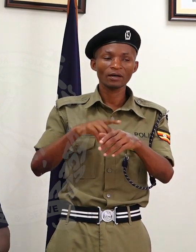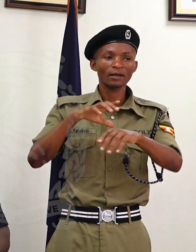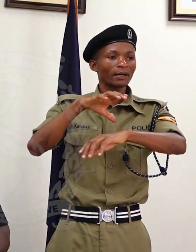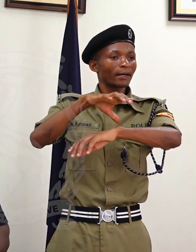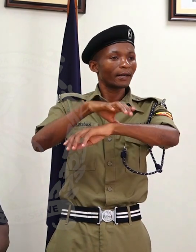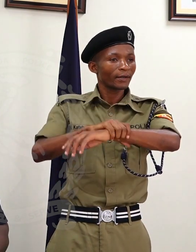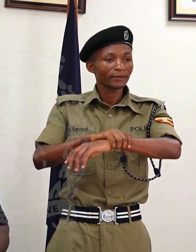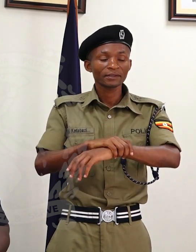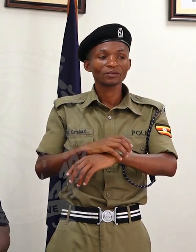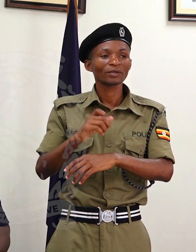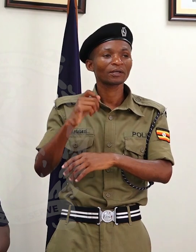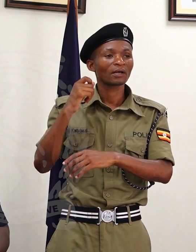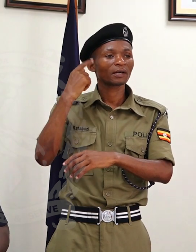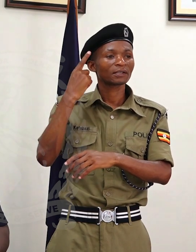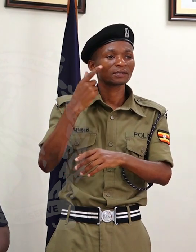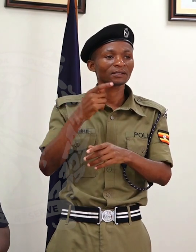had even paid them a tune of